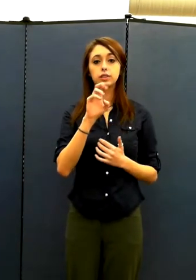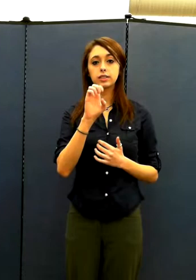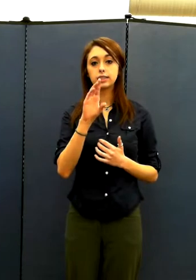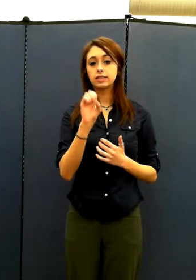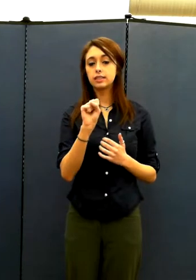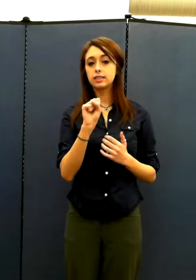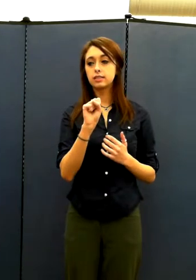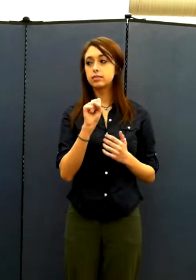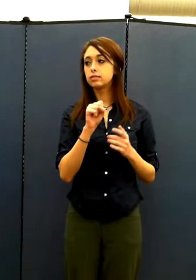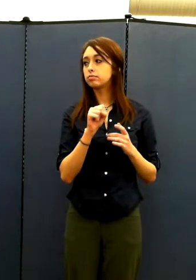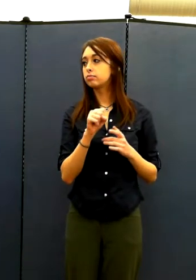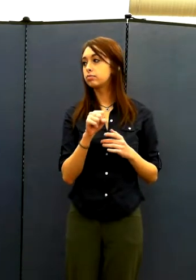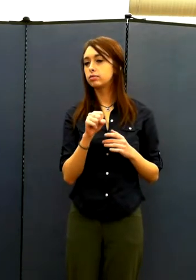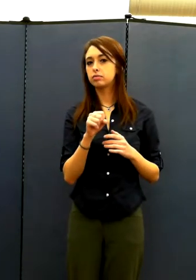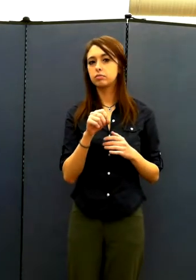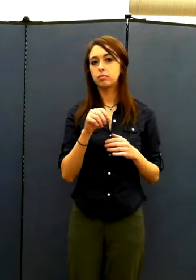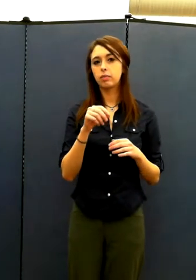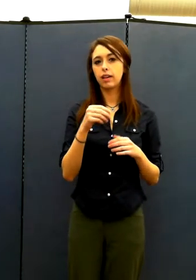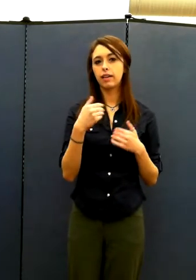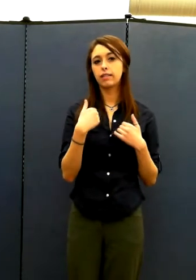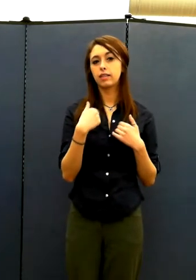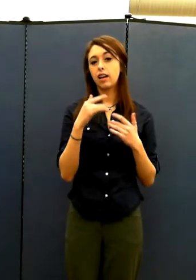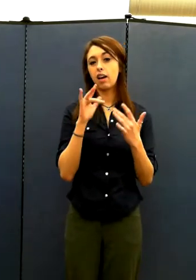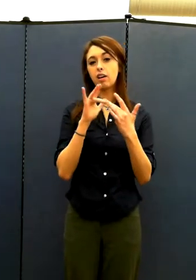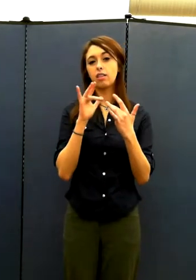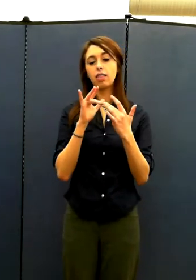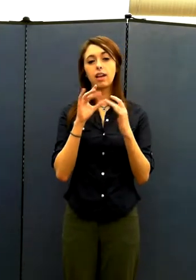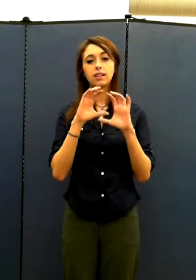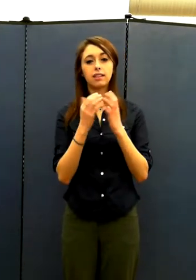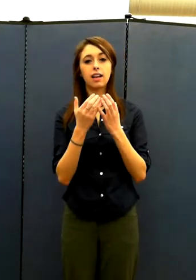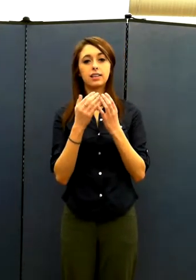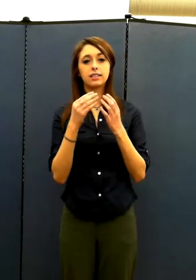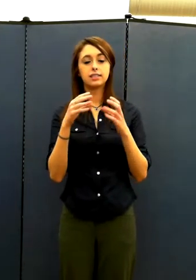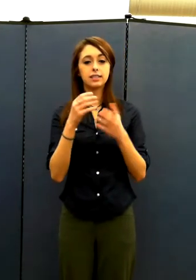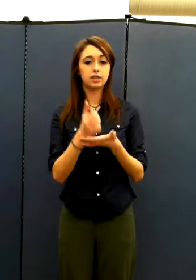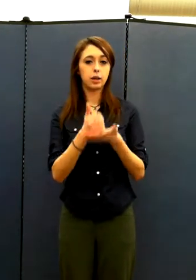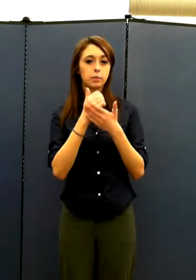webinar or an online class that can help you get your CEUs as well.